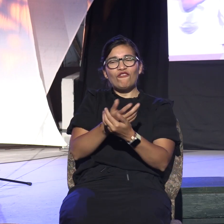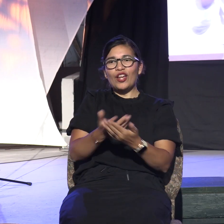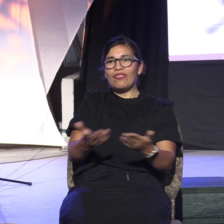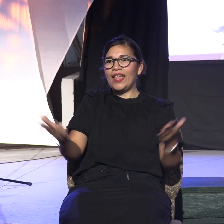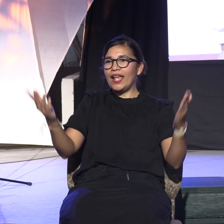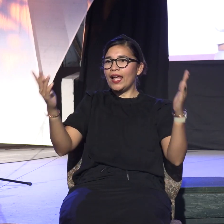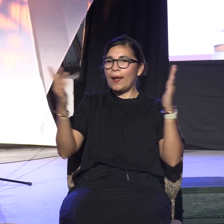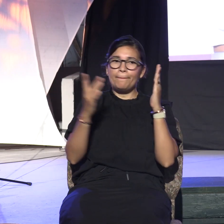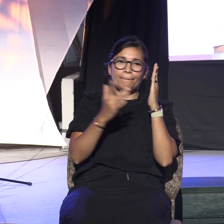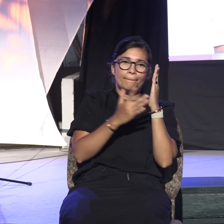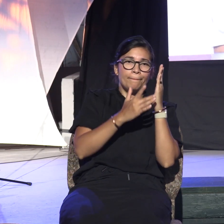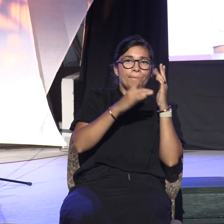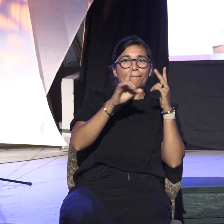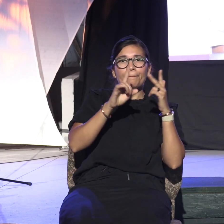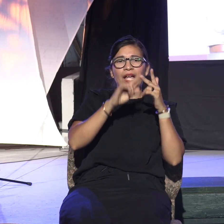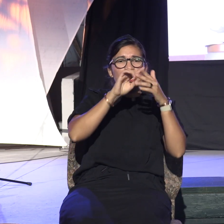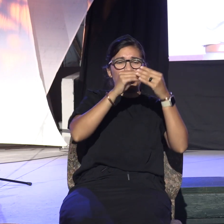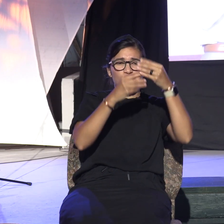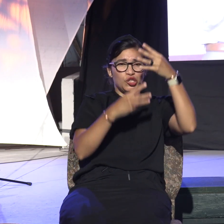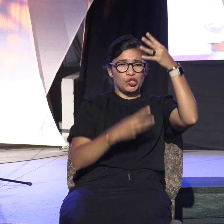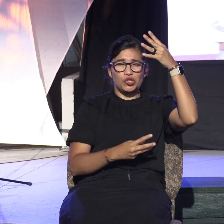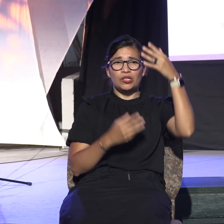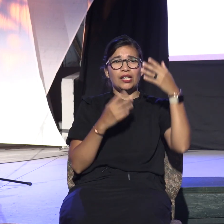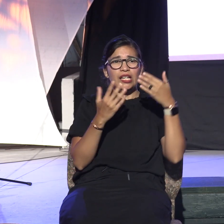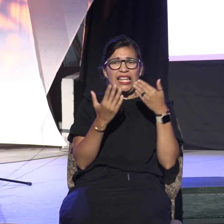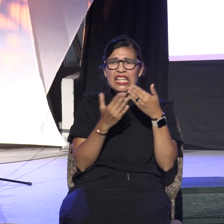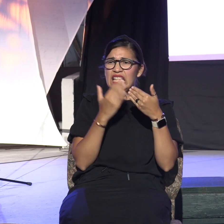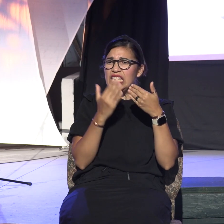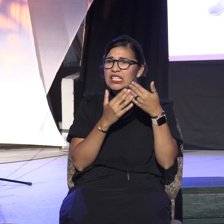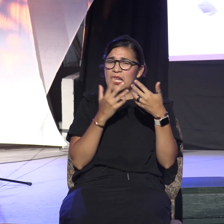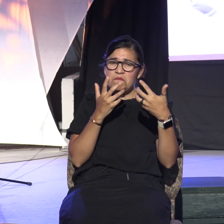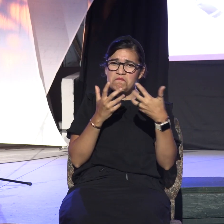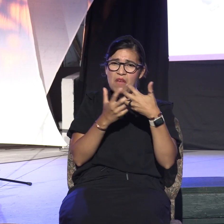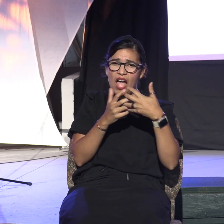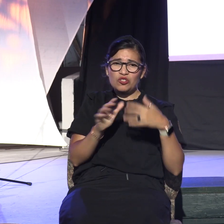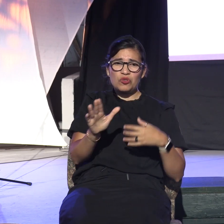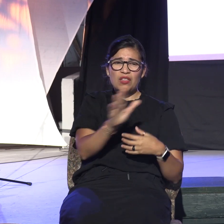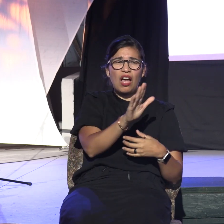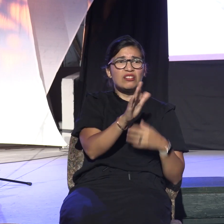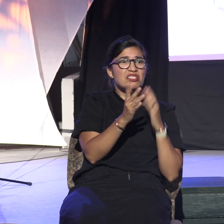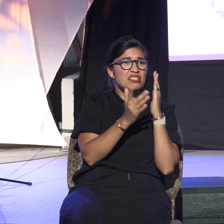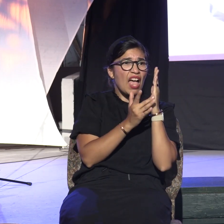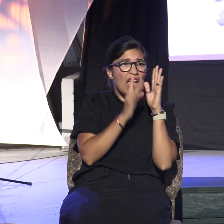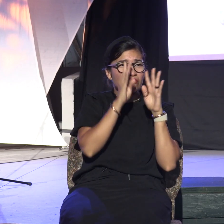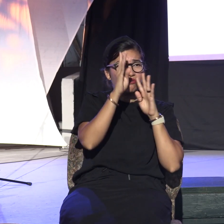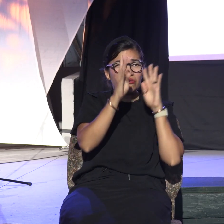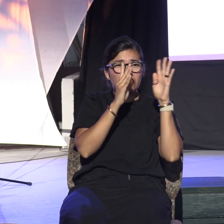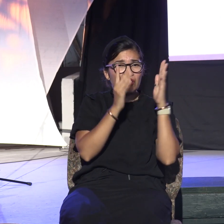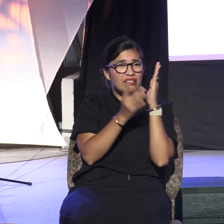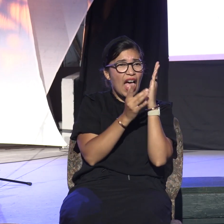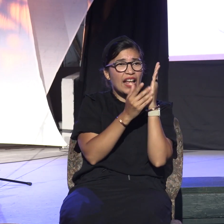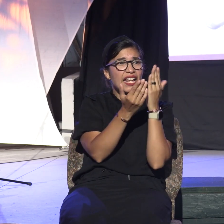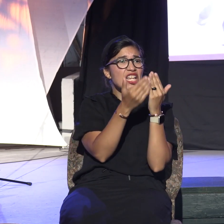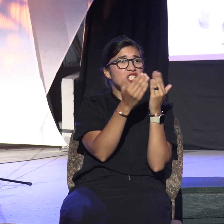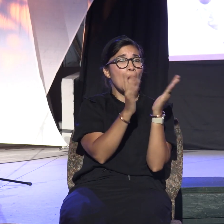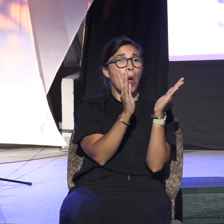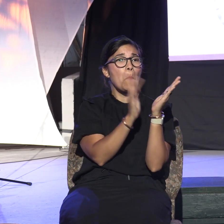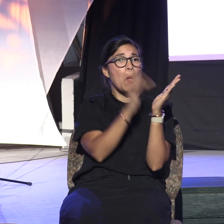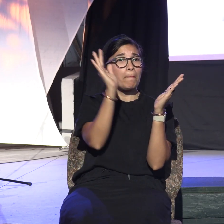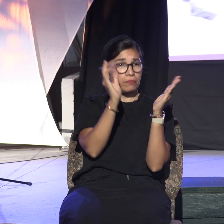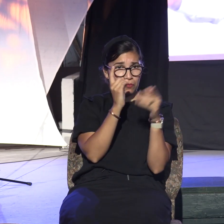at their fingertips, you would think all young people in the world would be just deliriously happy, right?